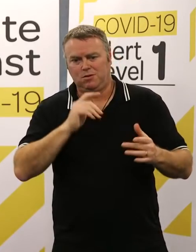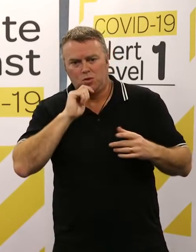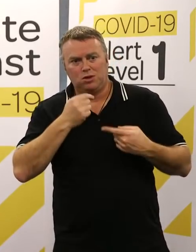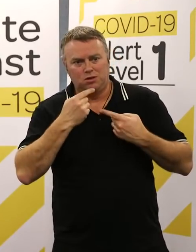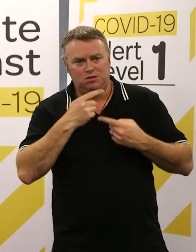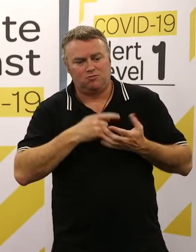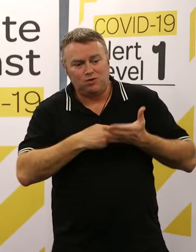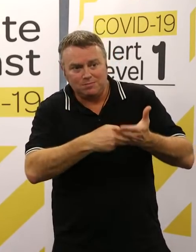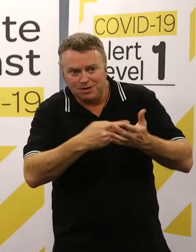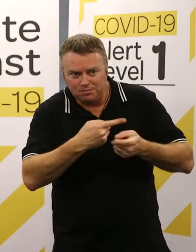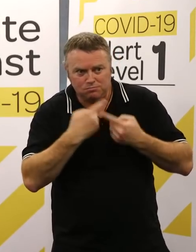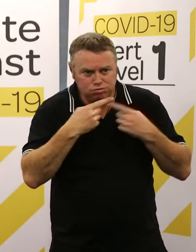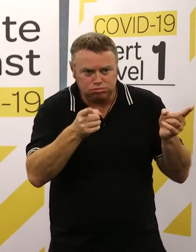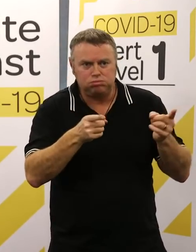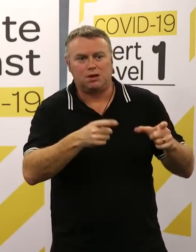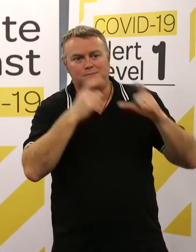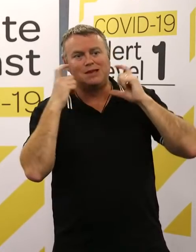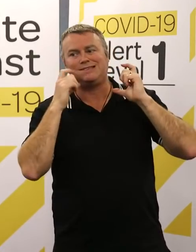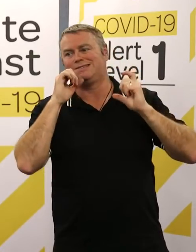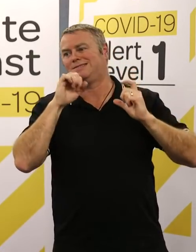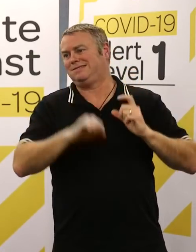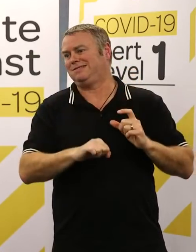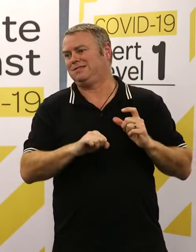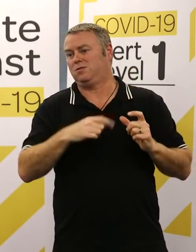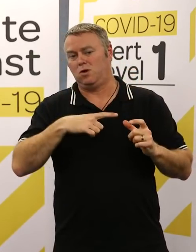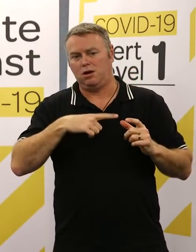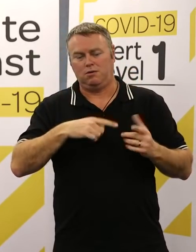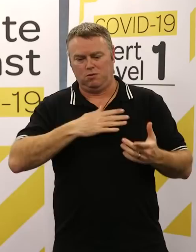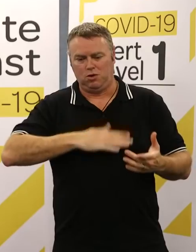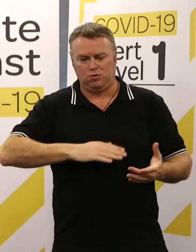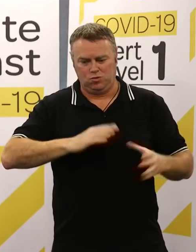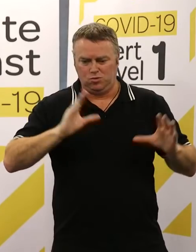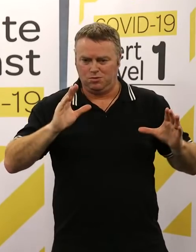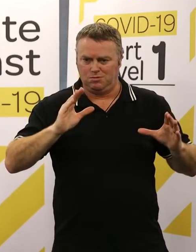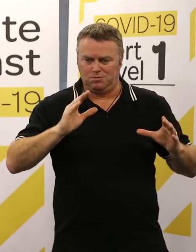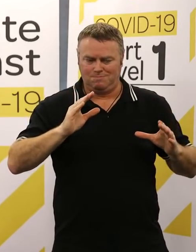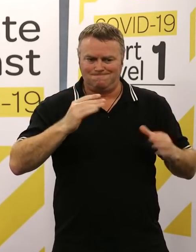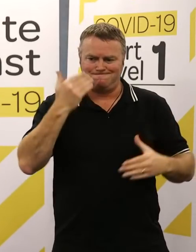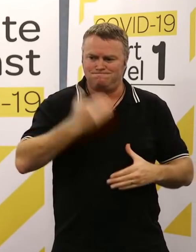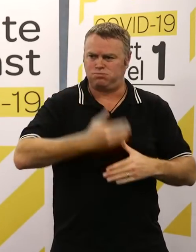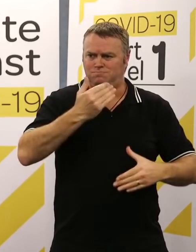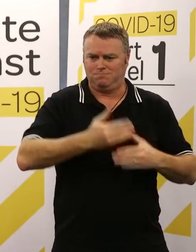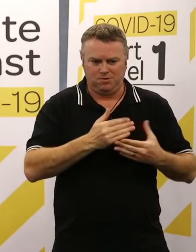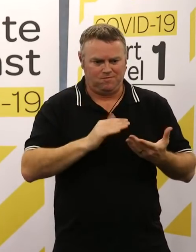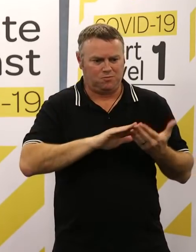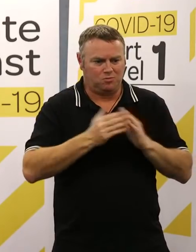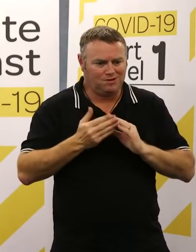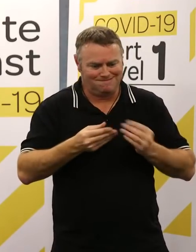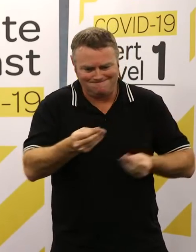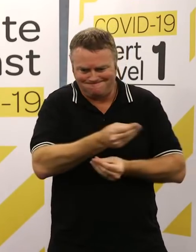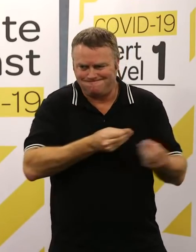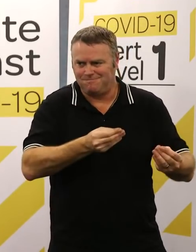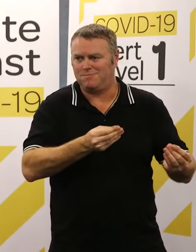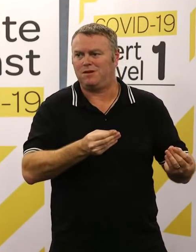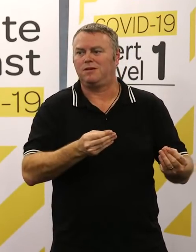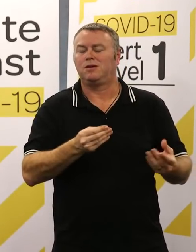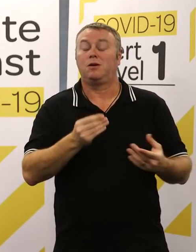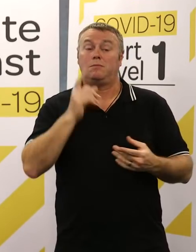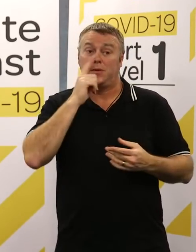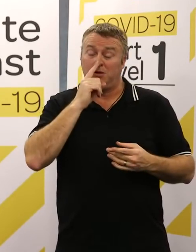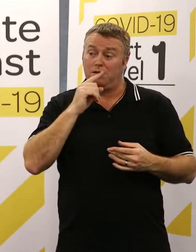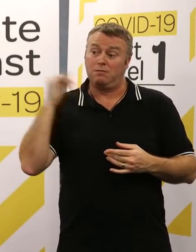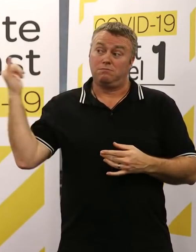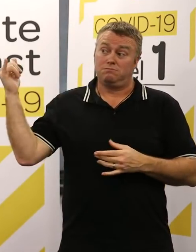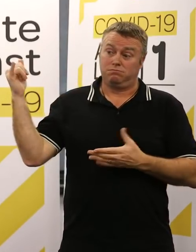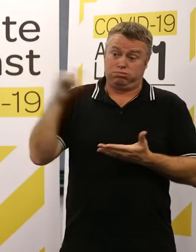example, we are now requiring the use of masks or asking people to use masks when they are travelling on aircraft into the country.